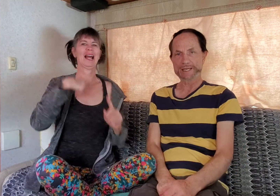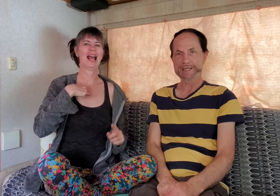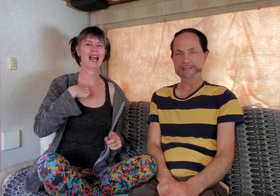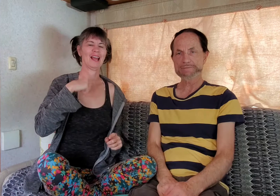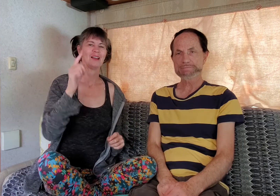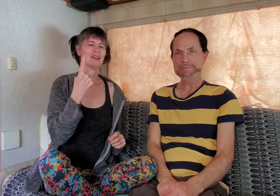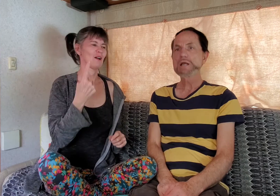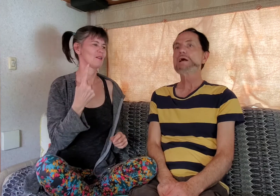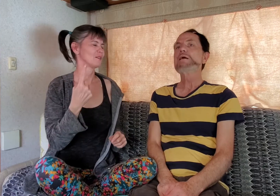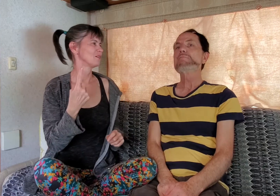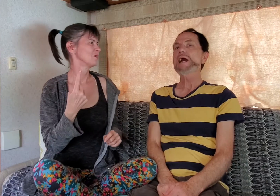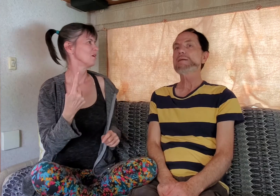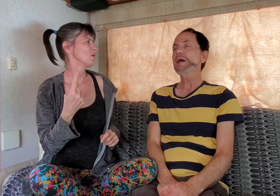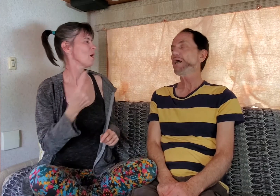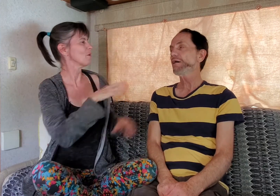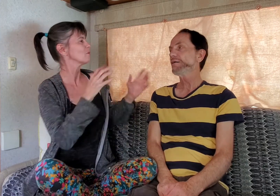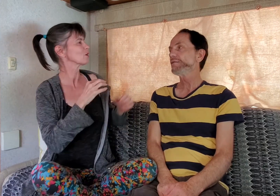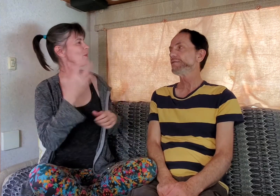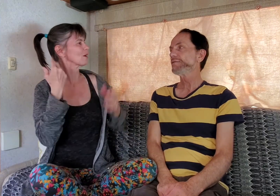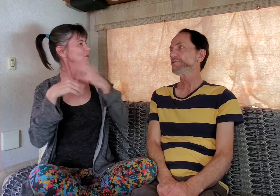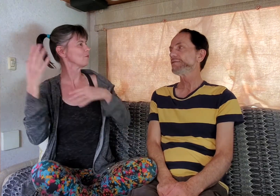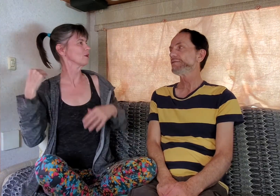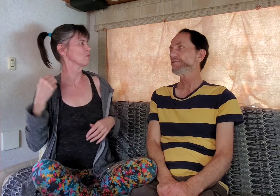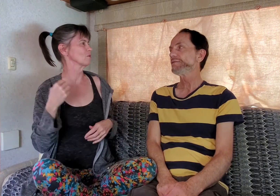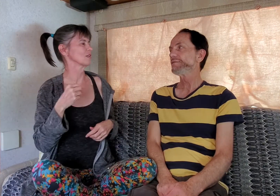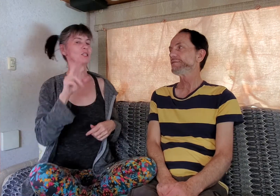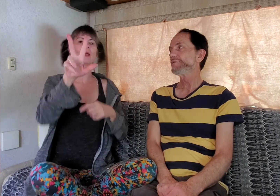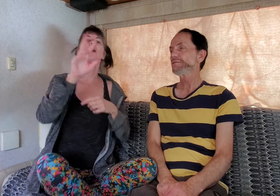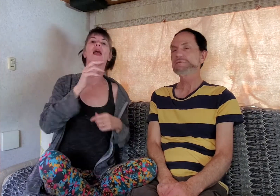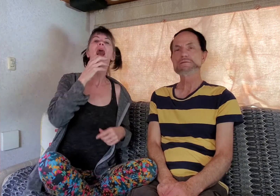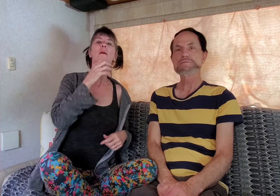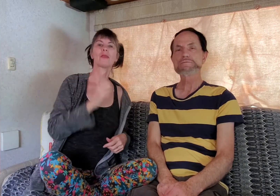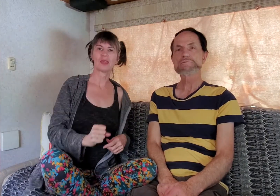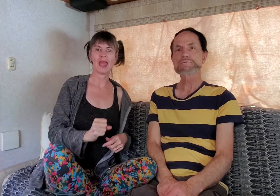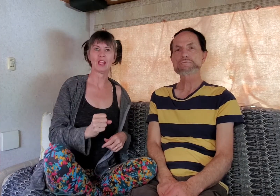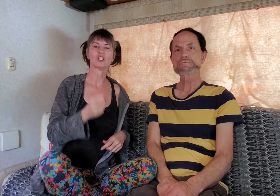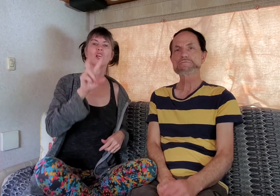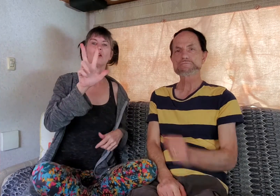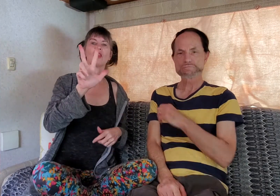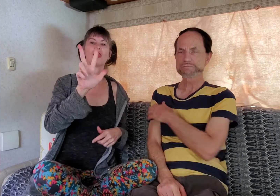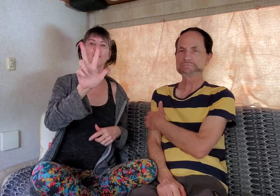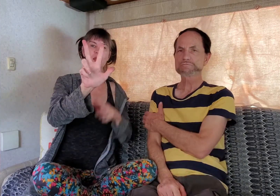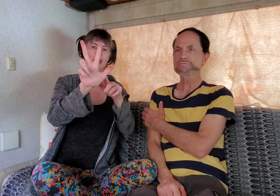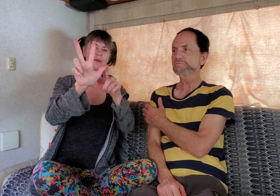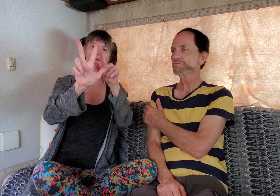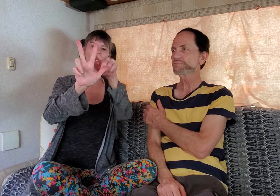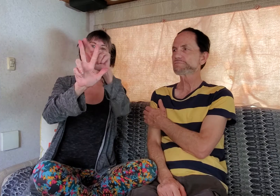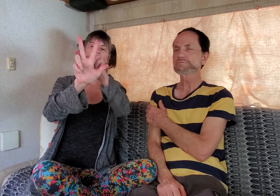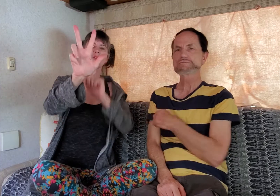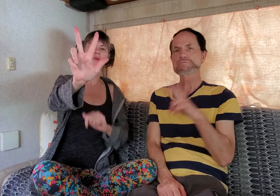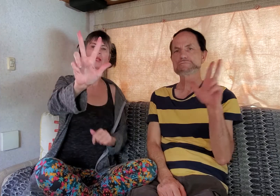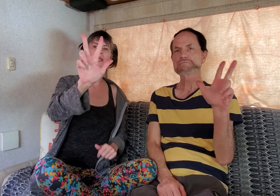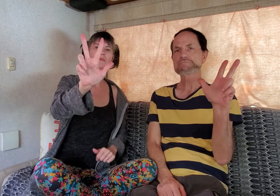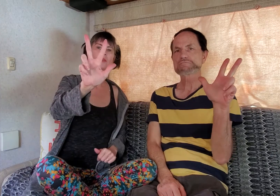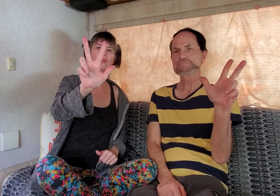lad, my Well, I pa... wonder if we should go back and review any of those signs. Okay, how about the age? 3. 1, 2, 3.